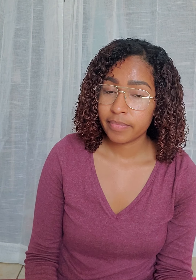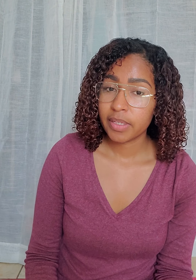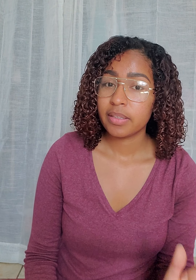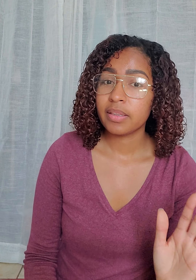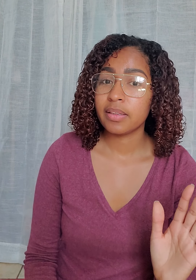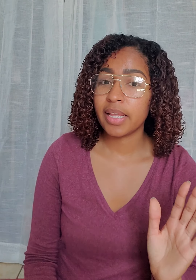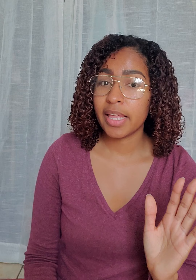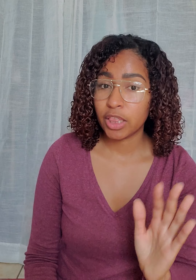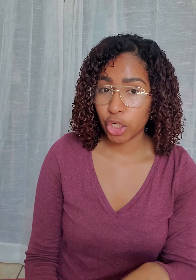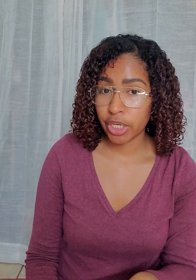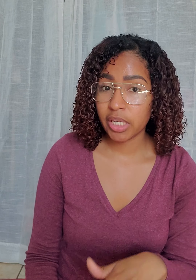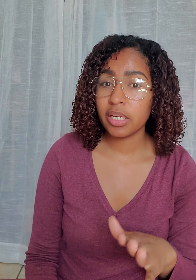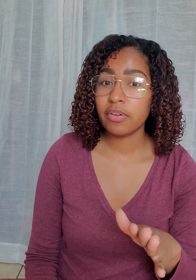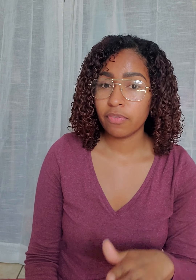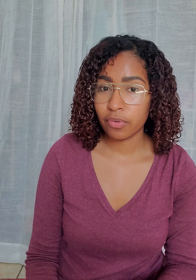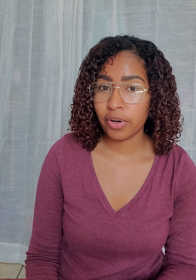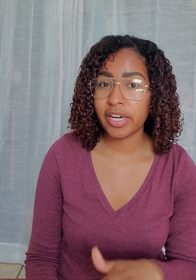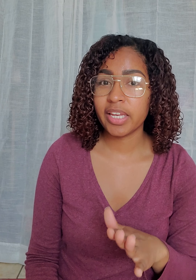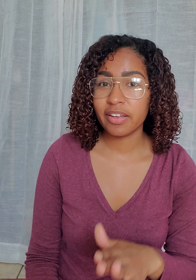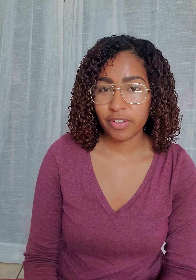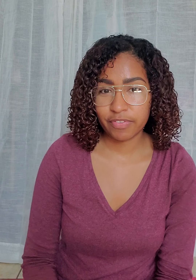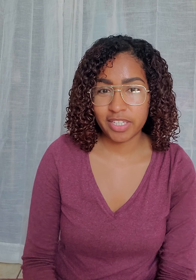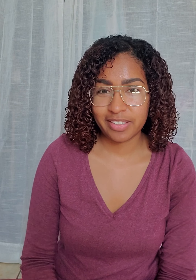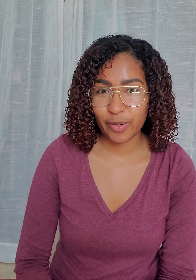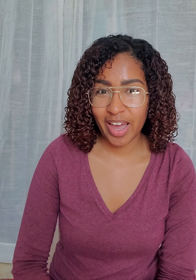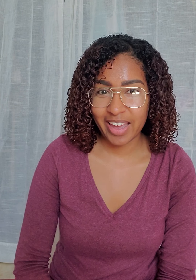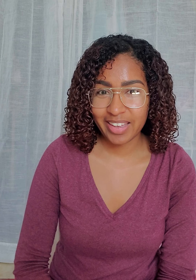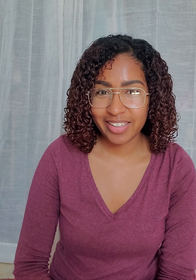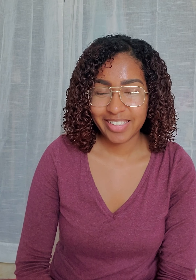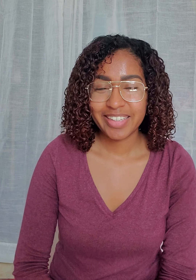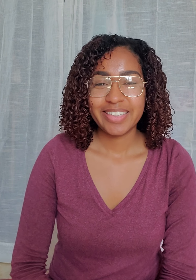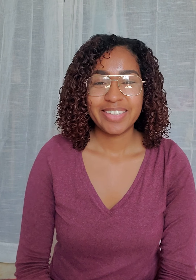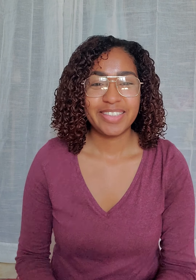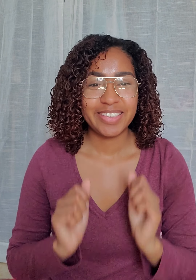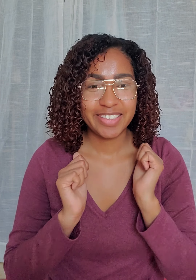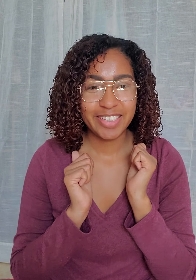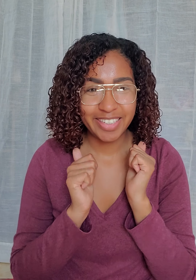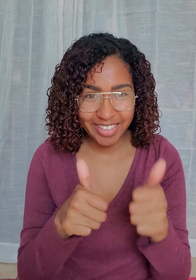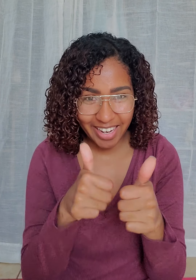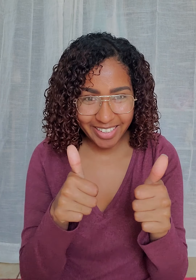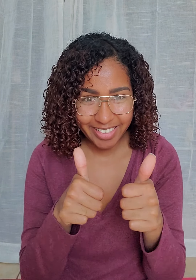then 30, 40, 50, okay? Good luck.